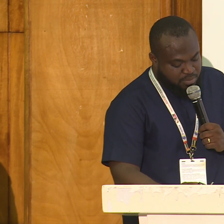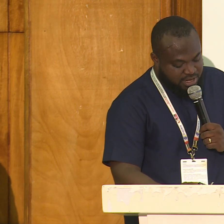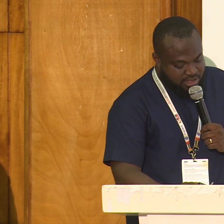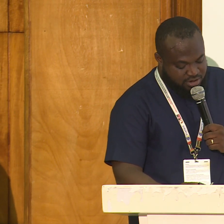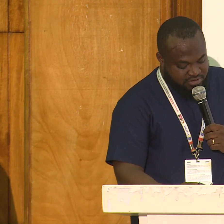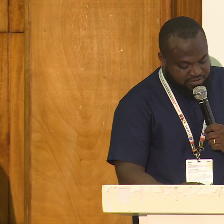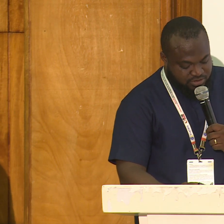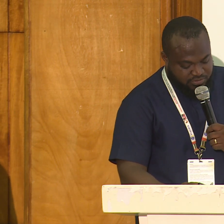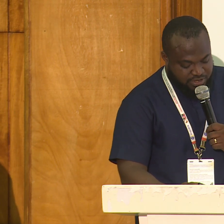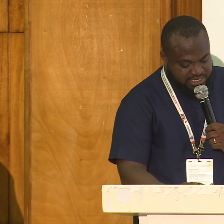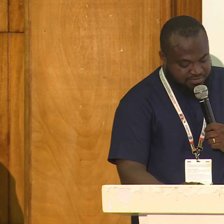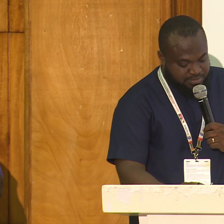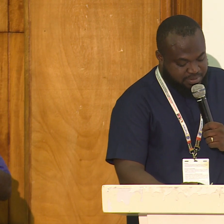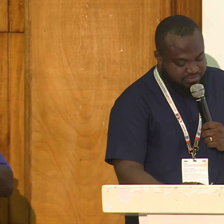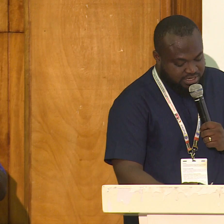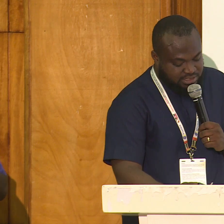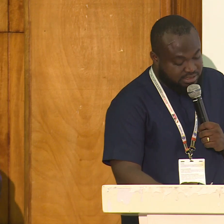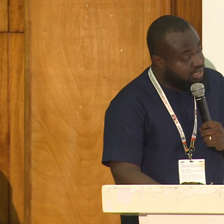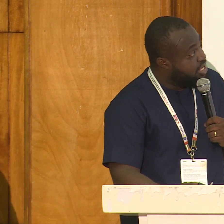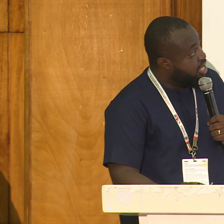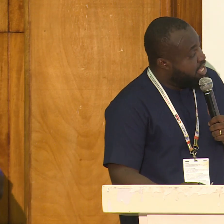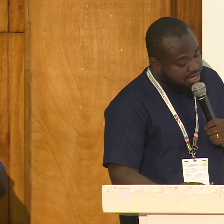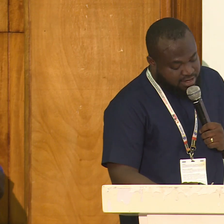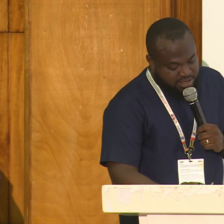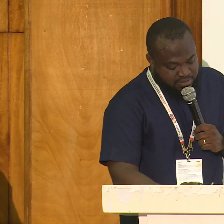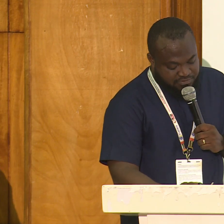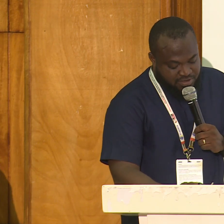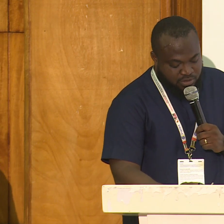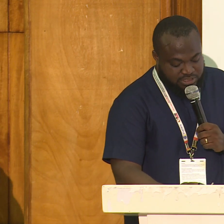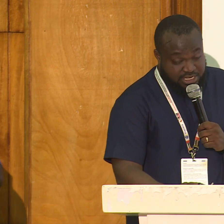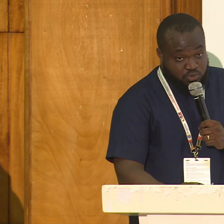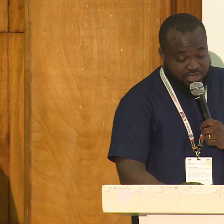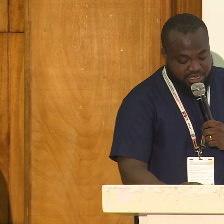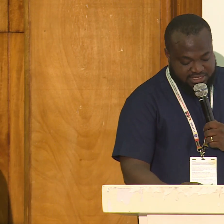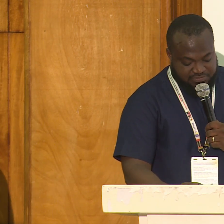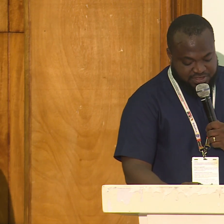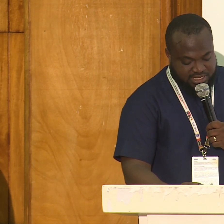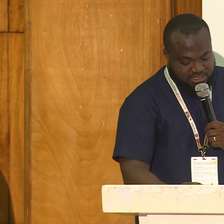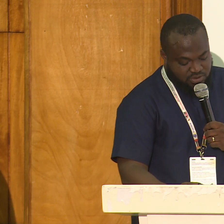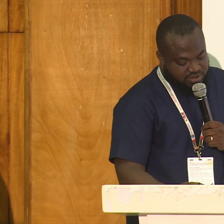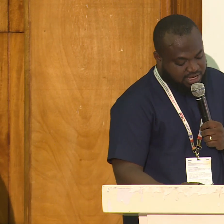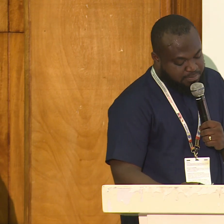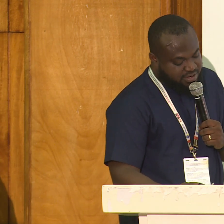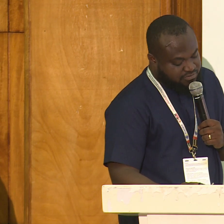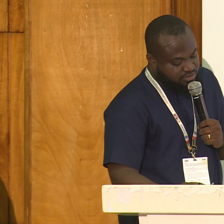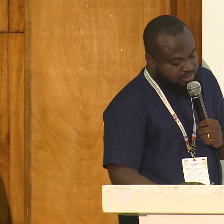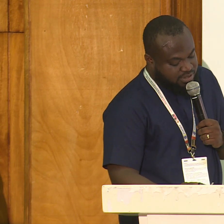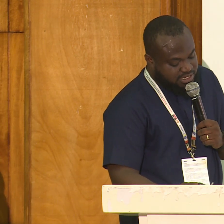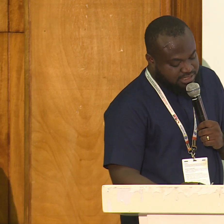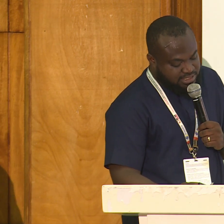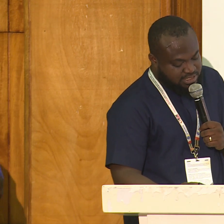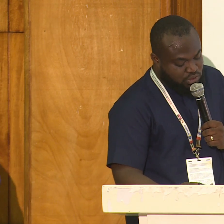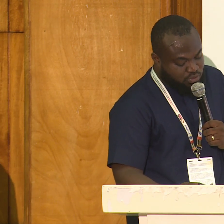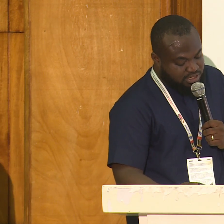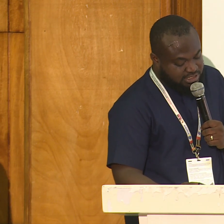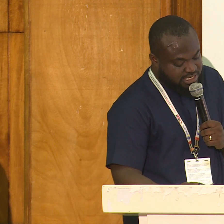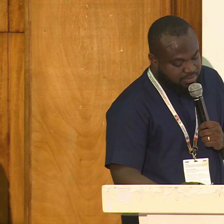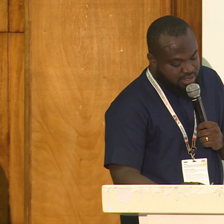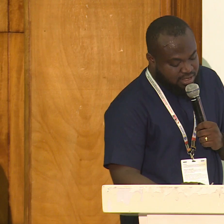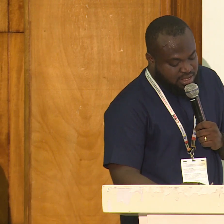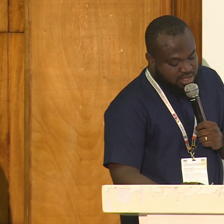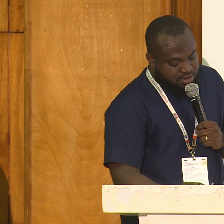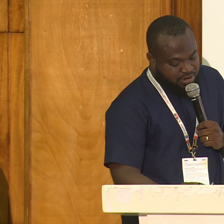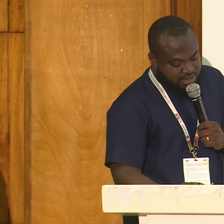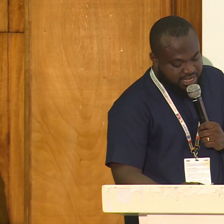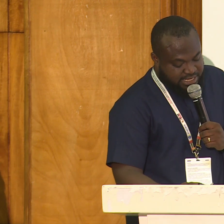and biomedical drivers of HIV prevention. And female sex workers face overlapping vulnerabilities, including